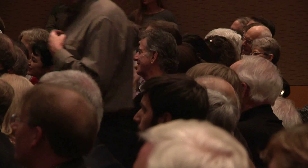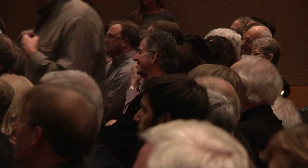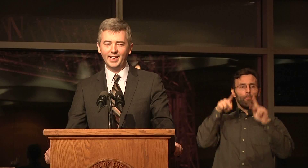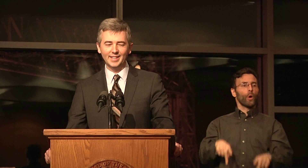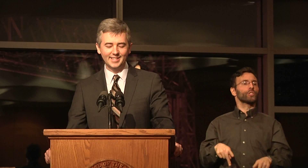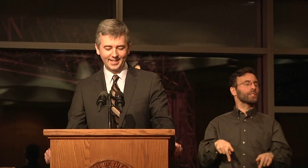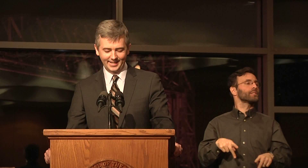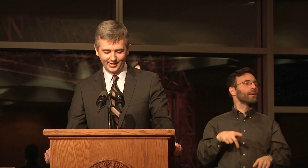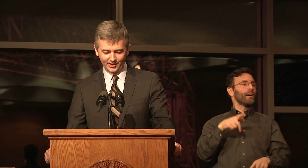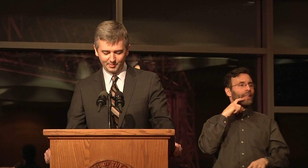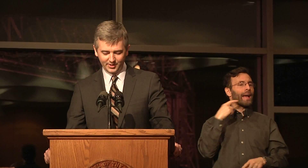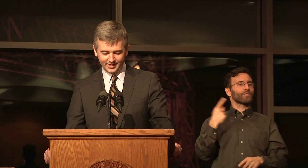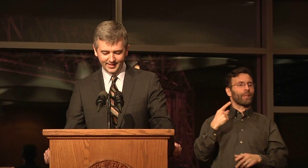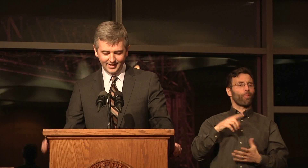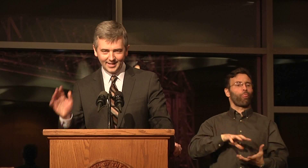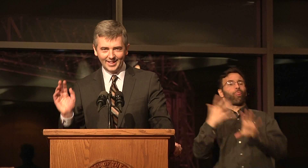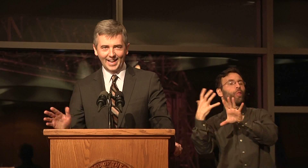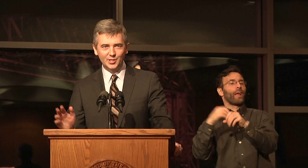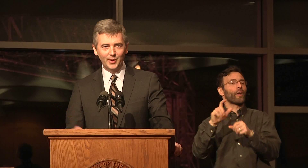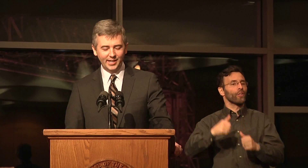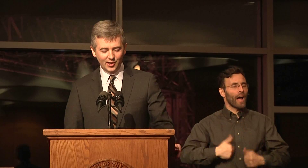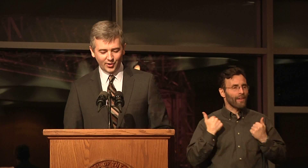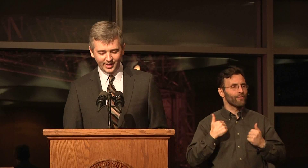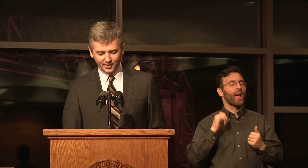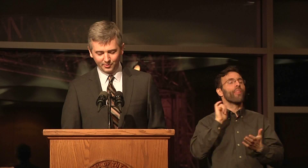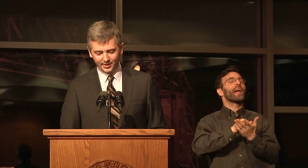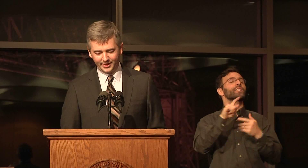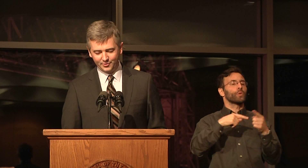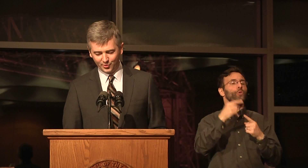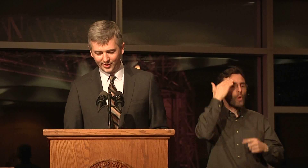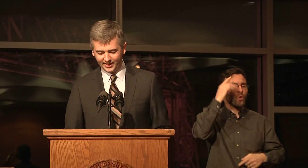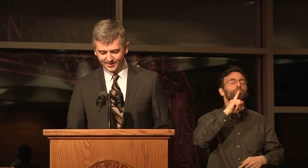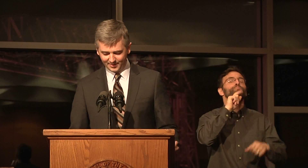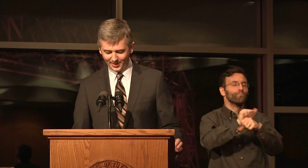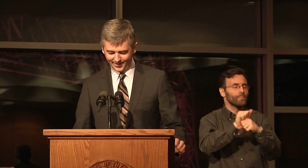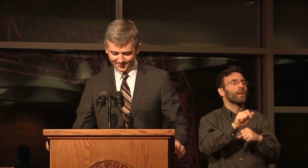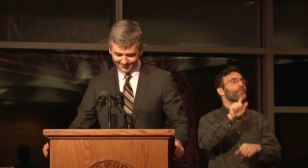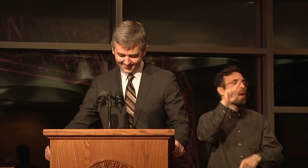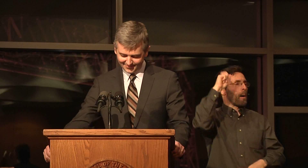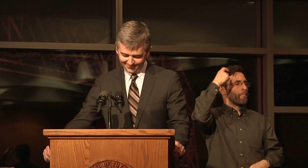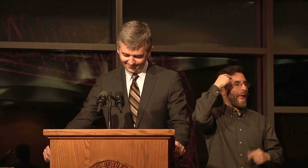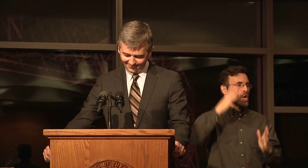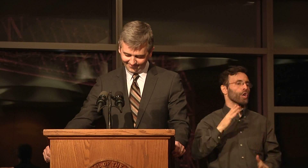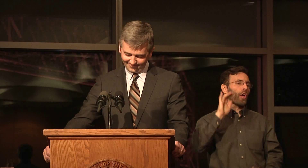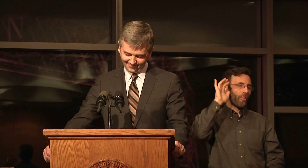been inconvenienced in our community. That's when you know that you're really, truly the mayor.